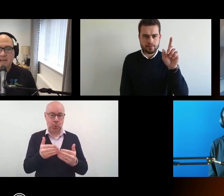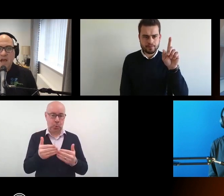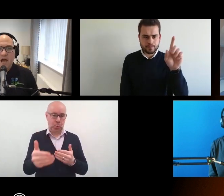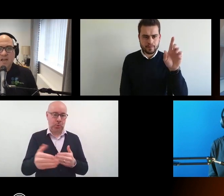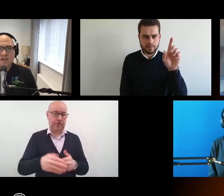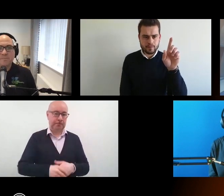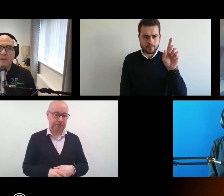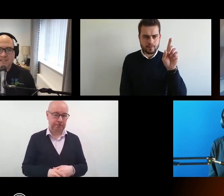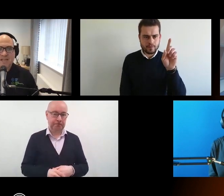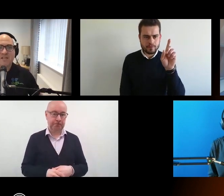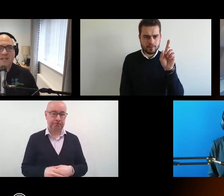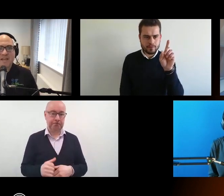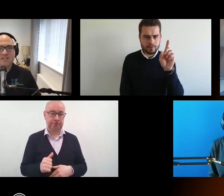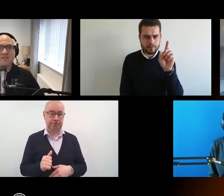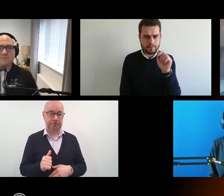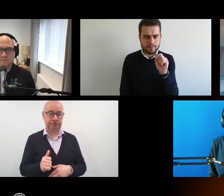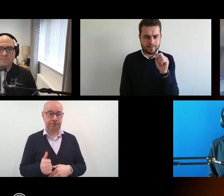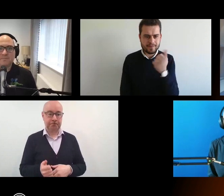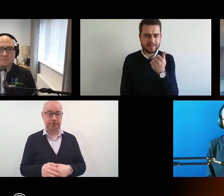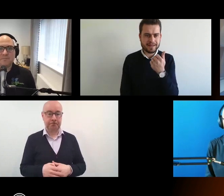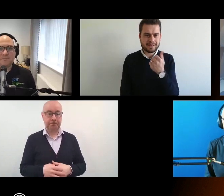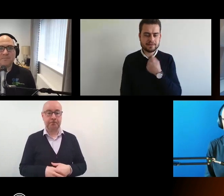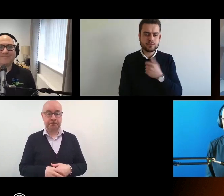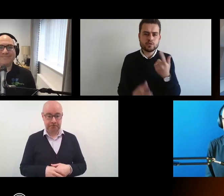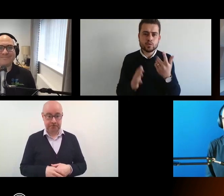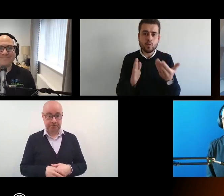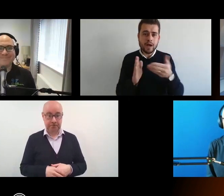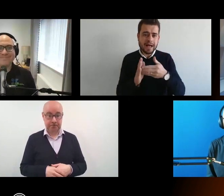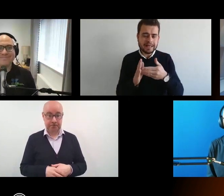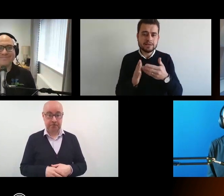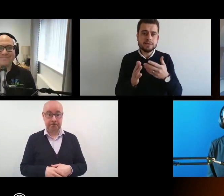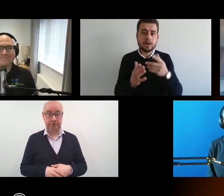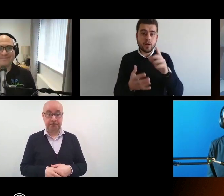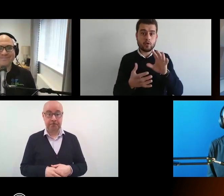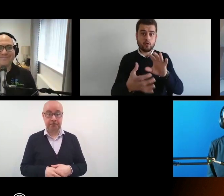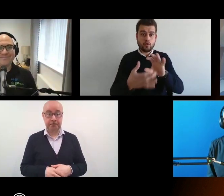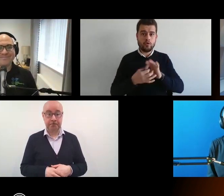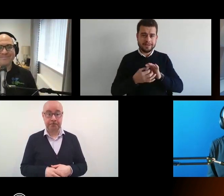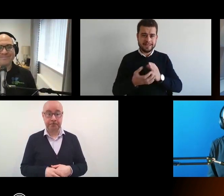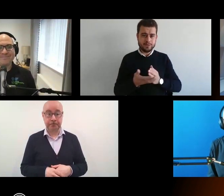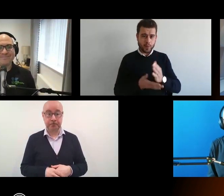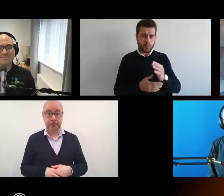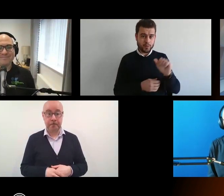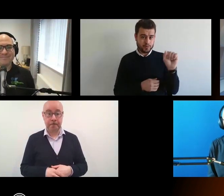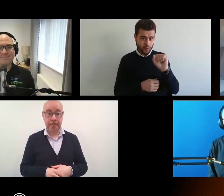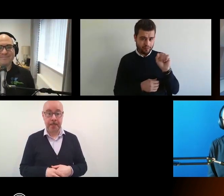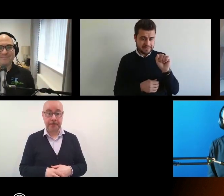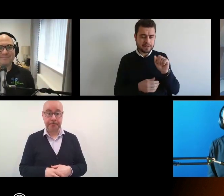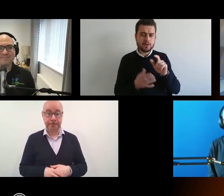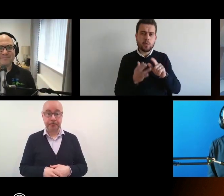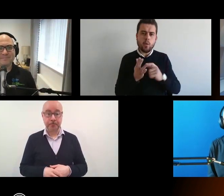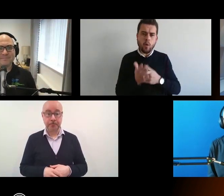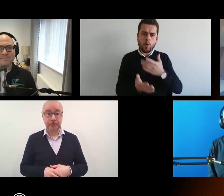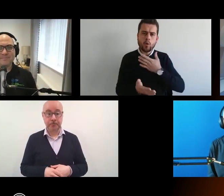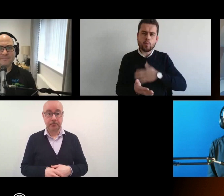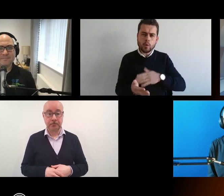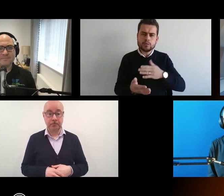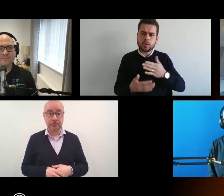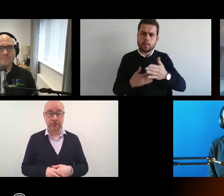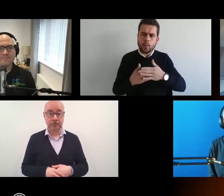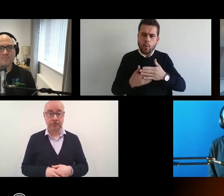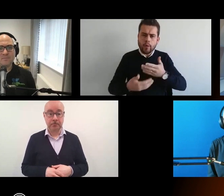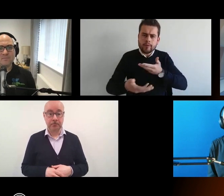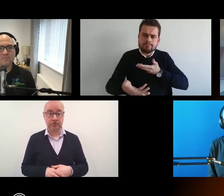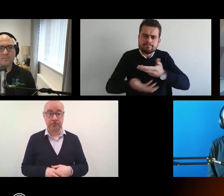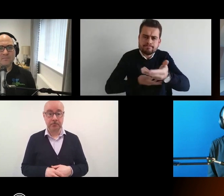Excellent. And James, could I just come in there? Thank you. I just wanted to add